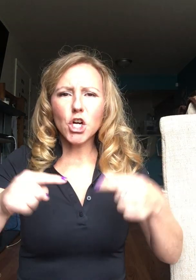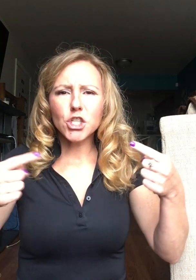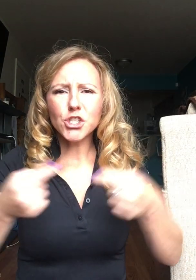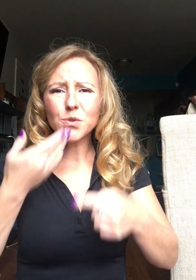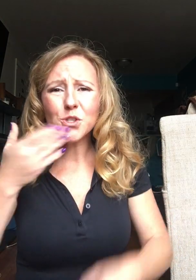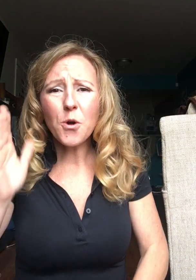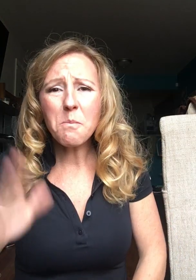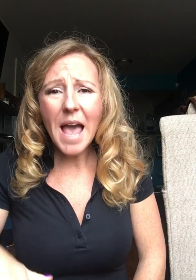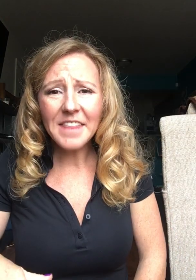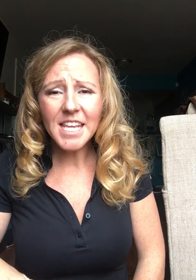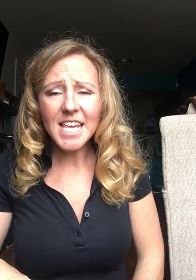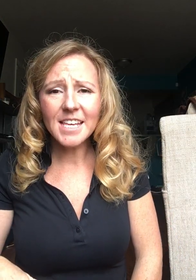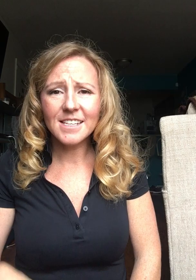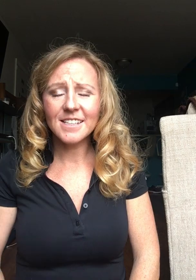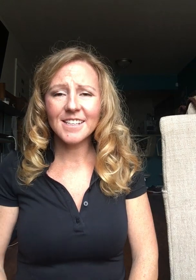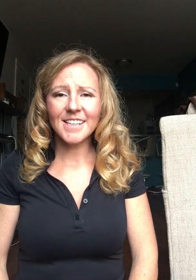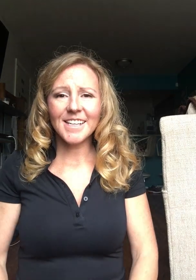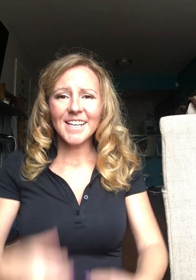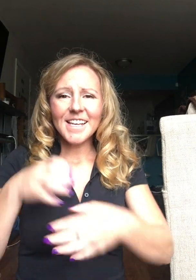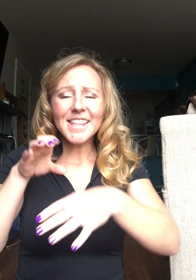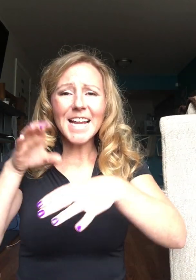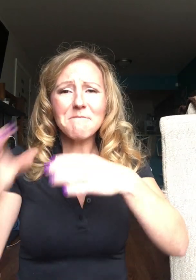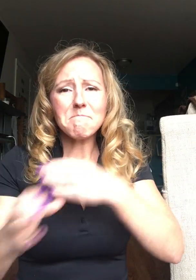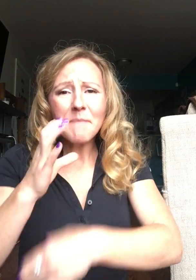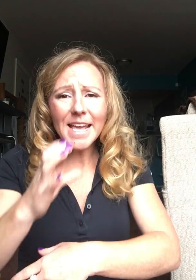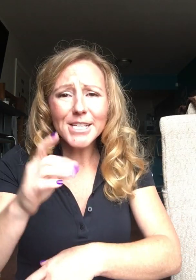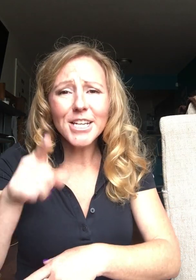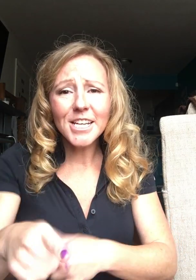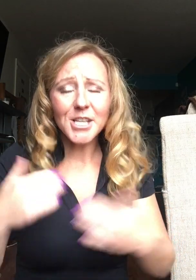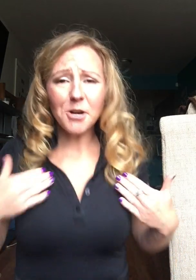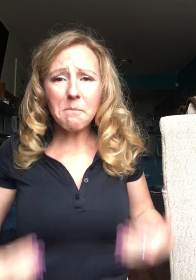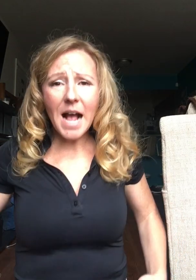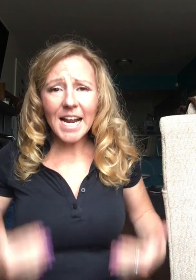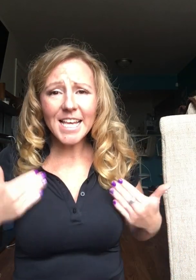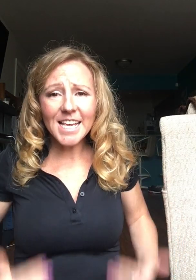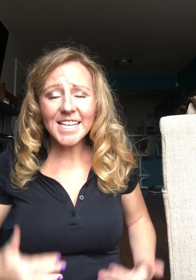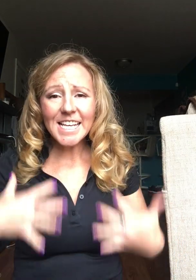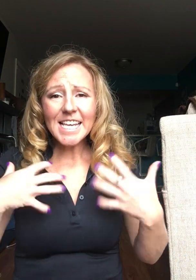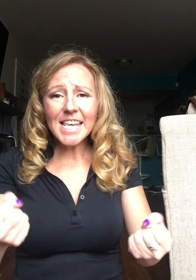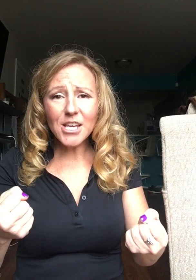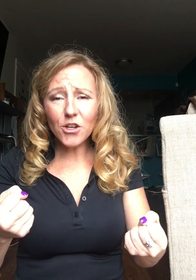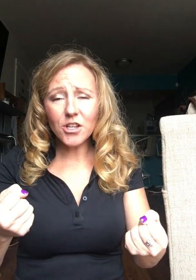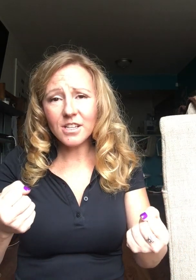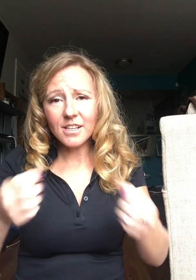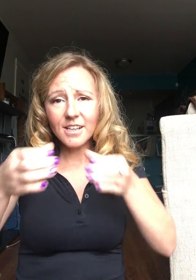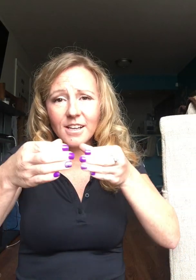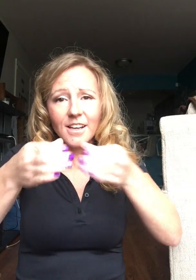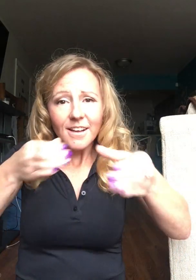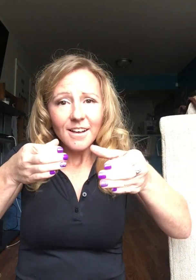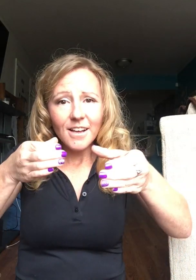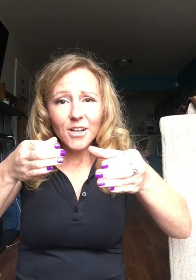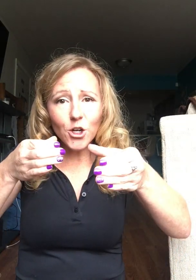hurt you so badly that it made your body heal